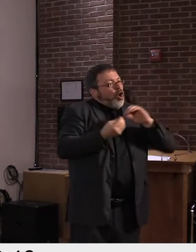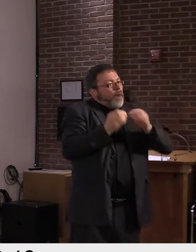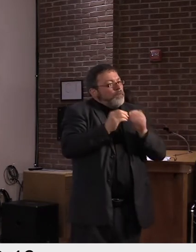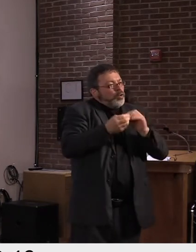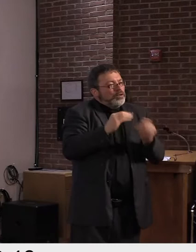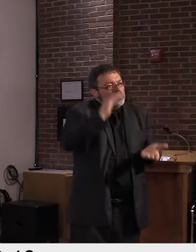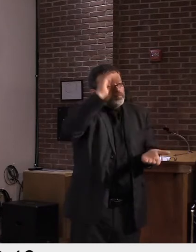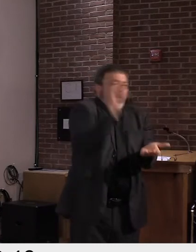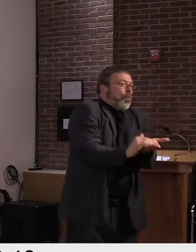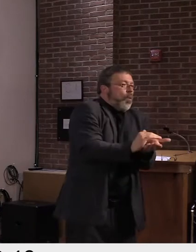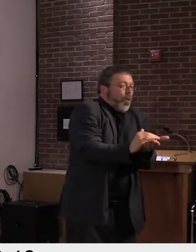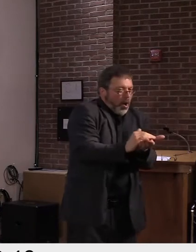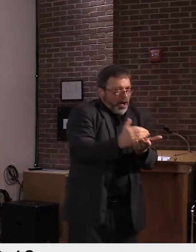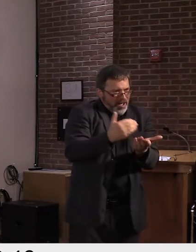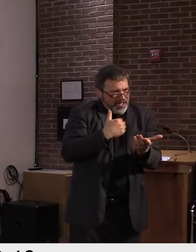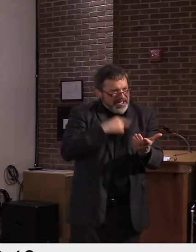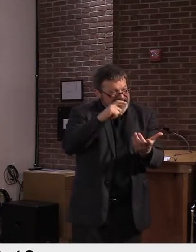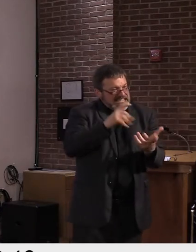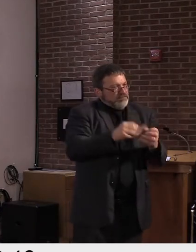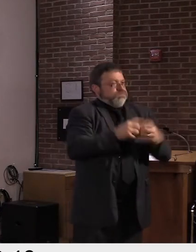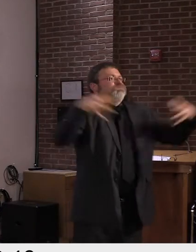reliable result.